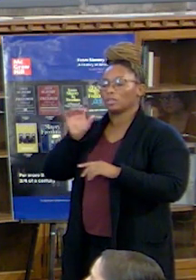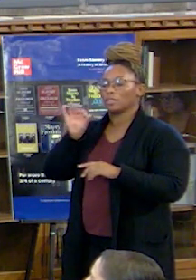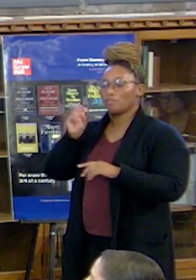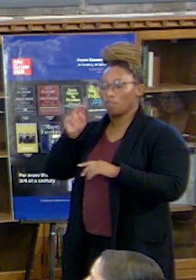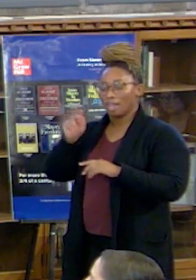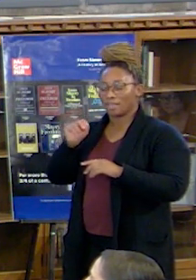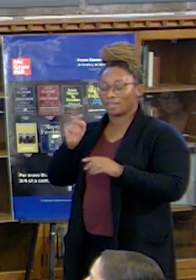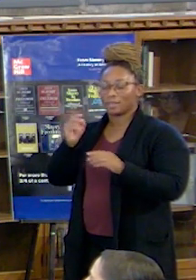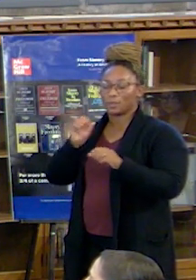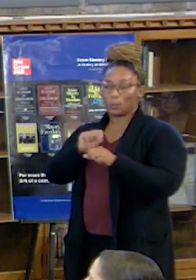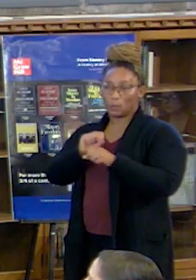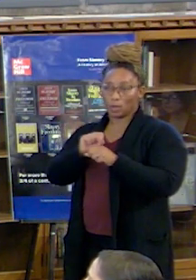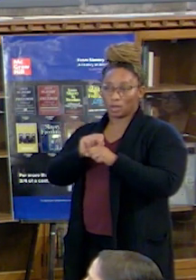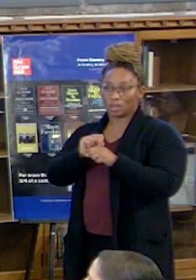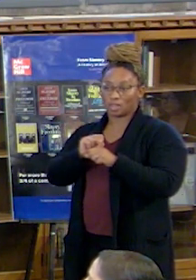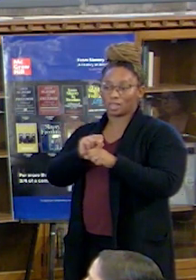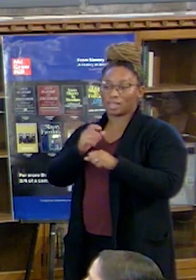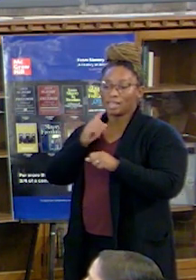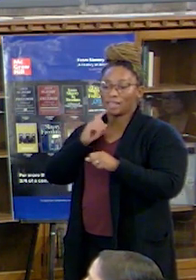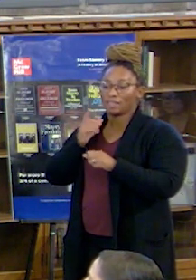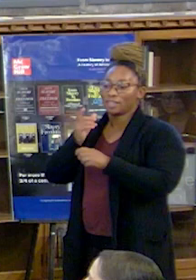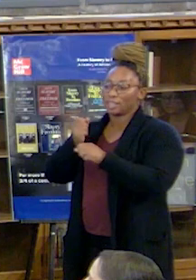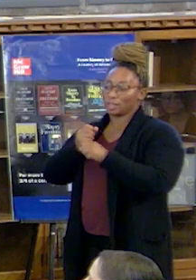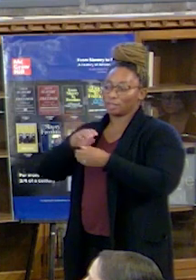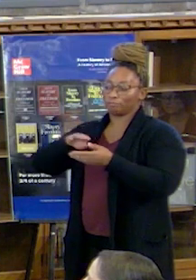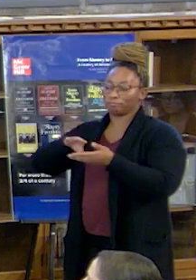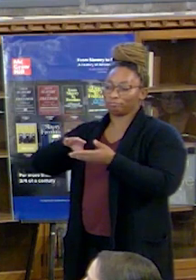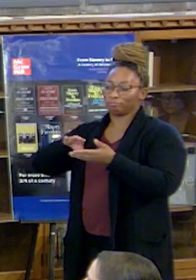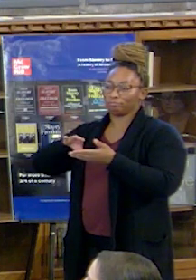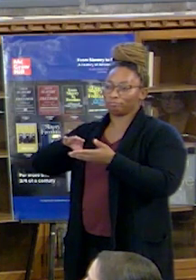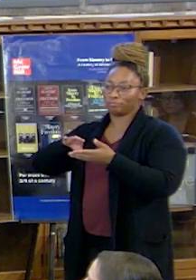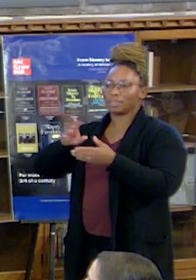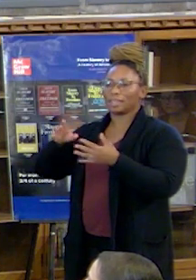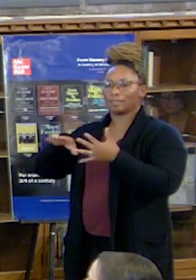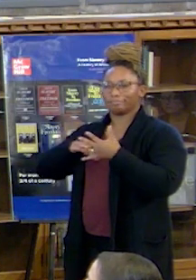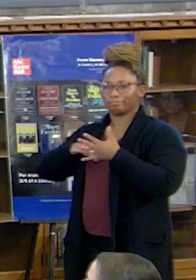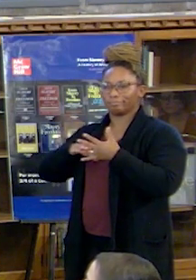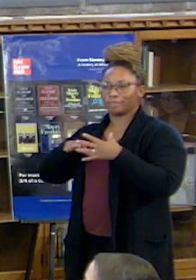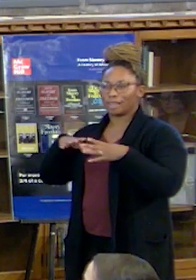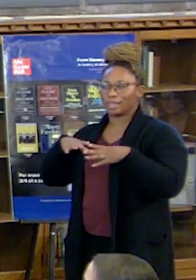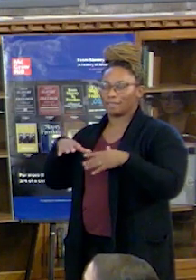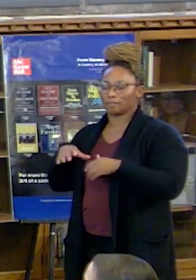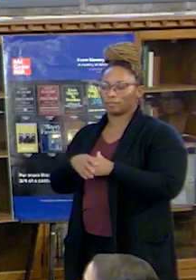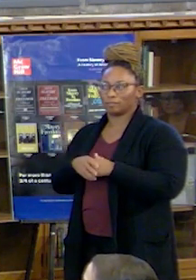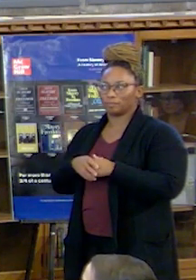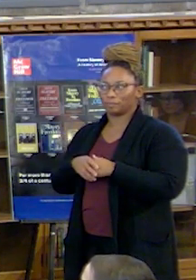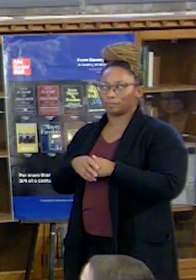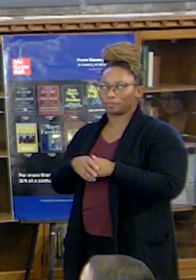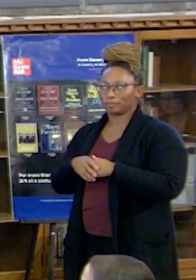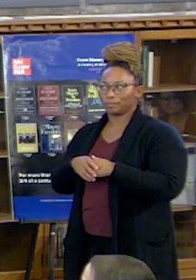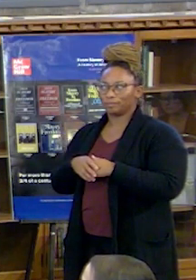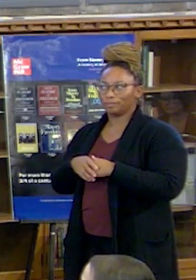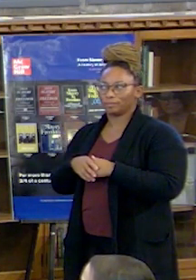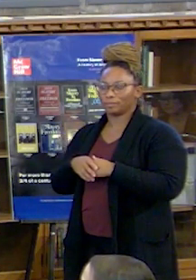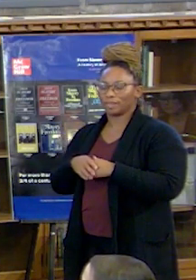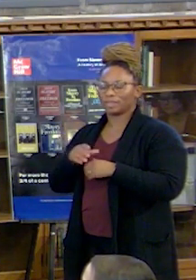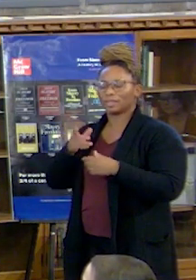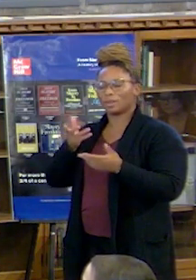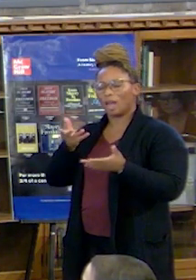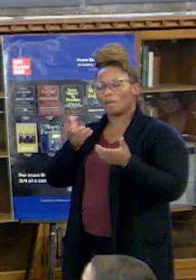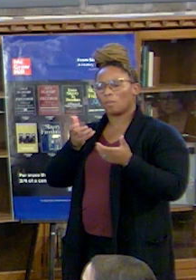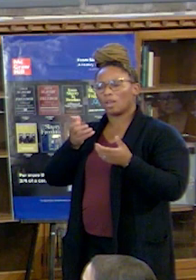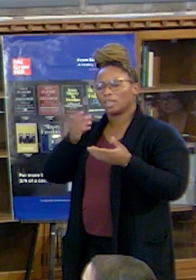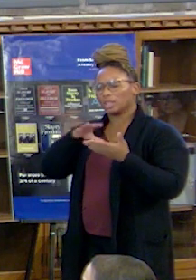secure a deferment and thus a relationship was for um when not trying to get students to think about